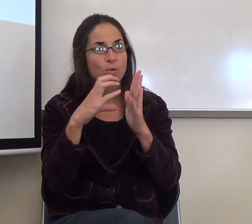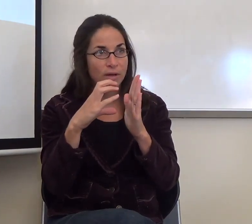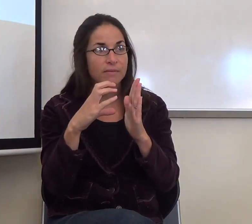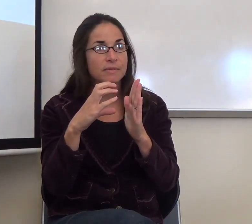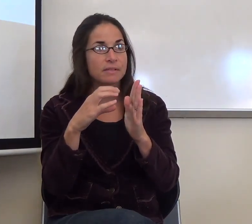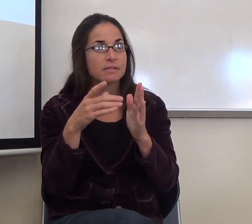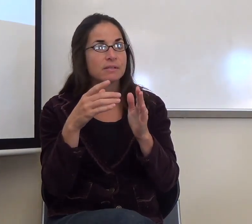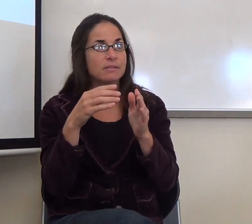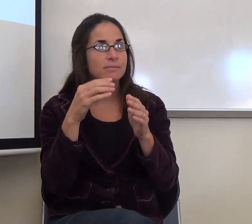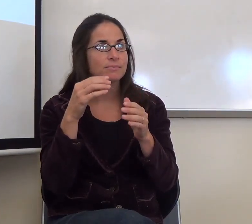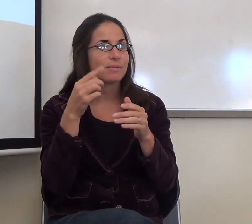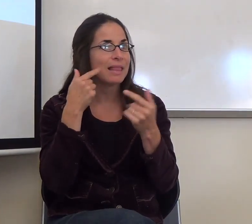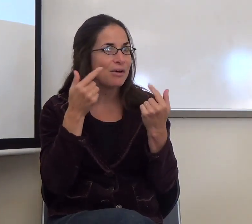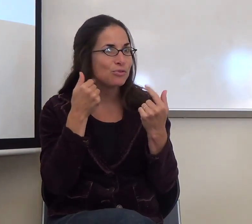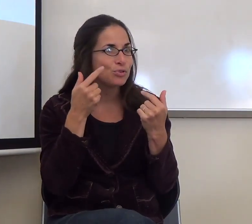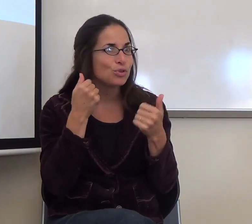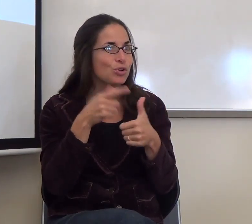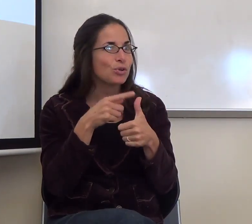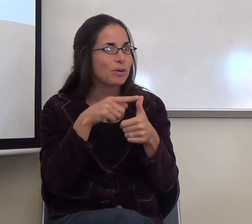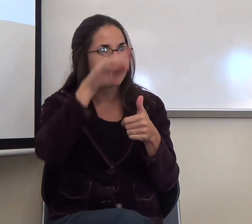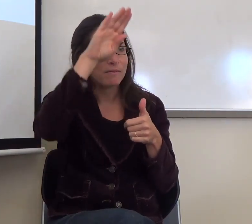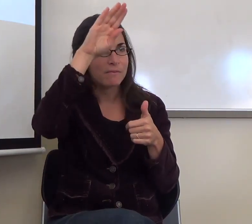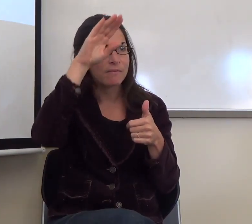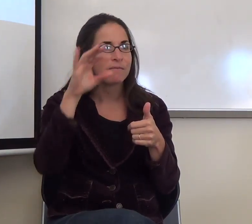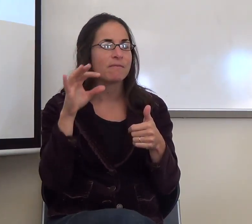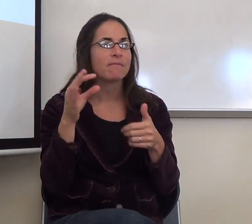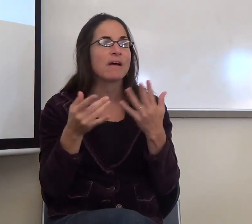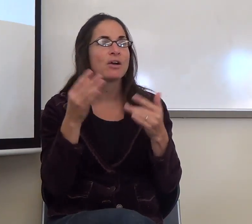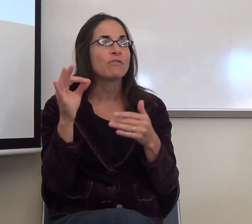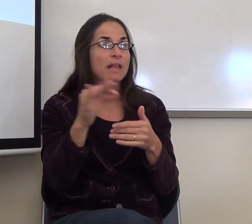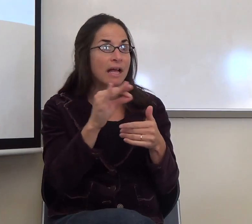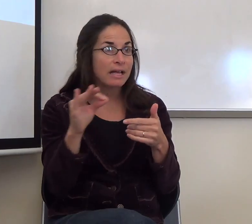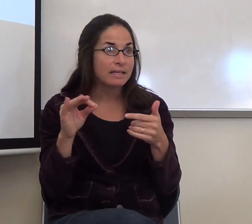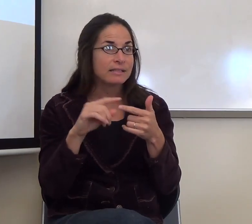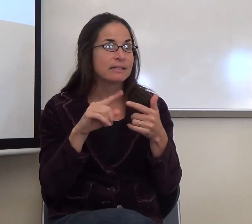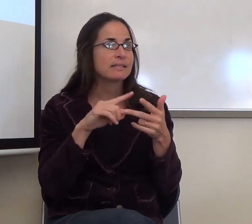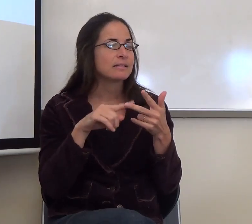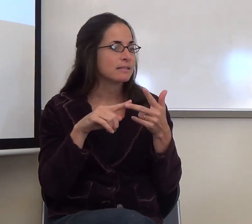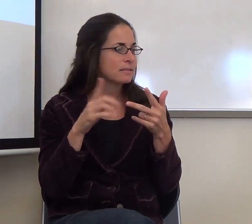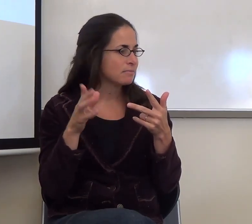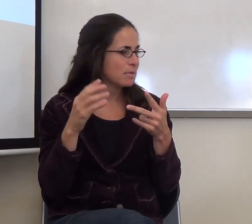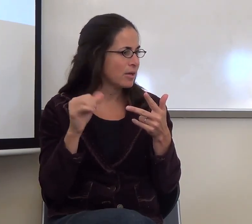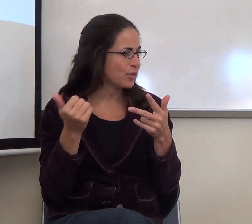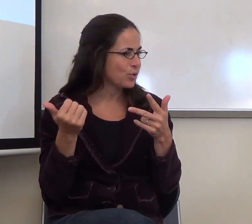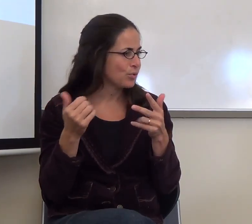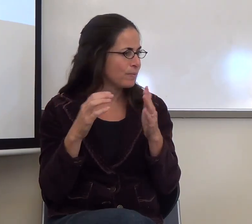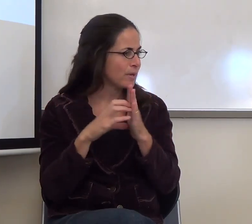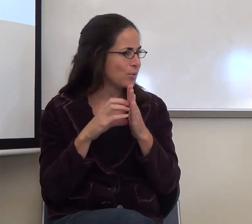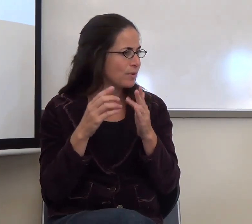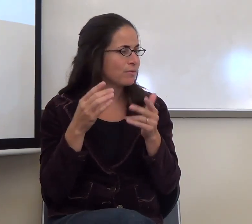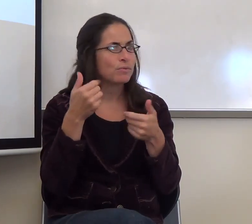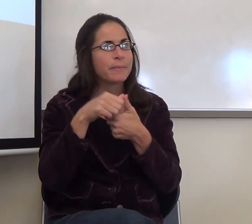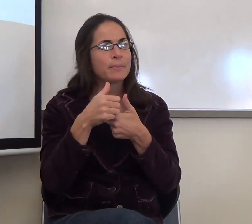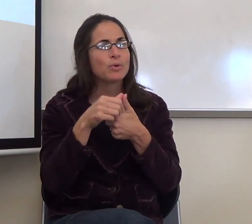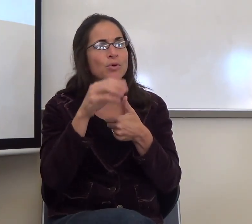about the laughter, the one about the fireflies, the one about the, what was the other one? the idioms, and